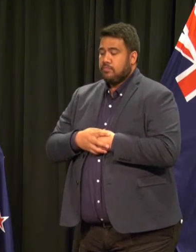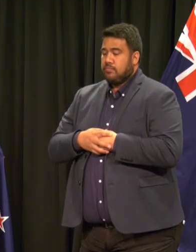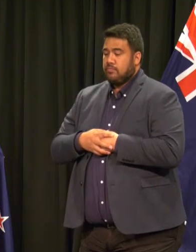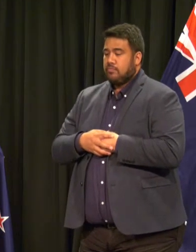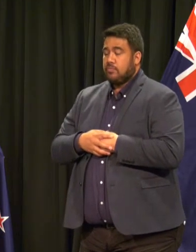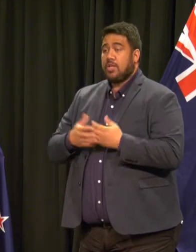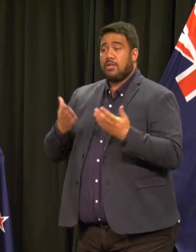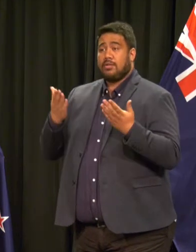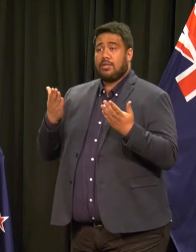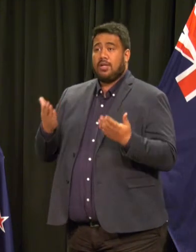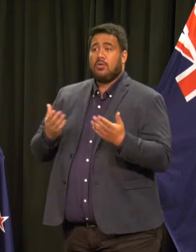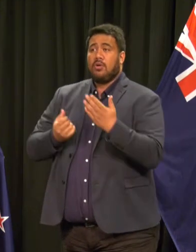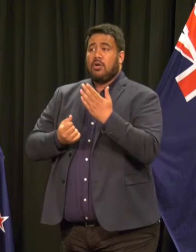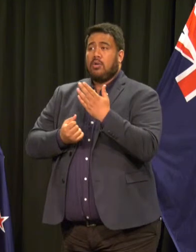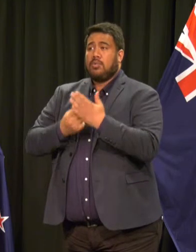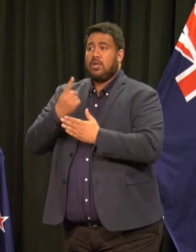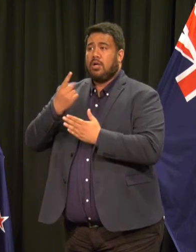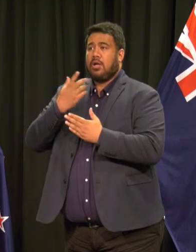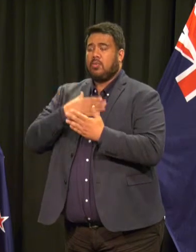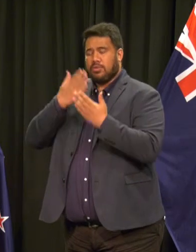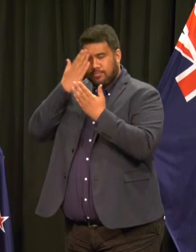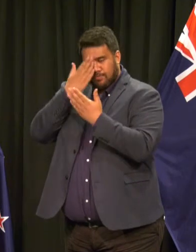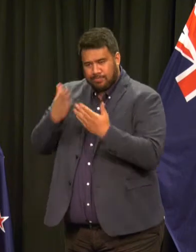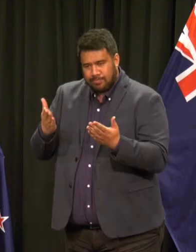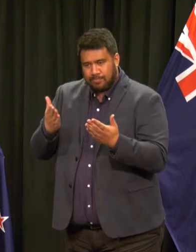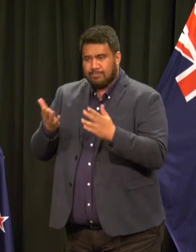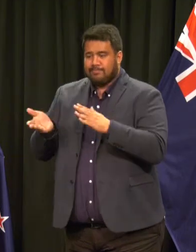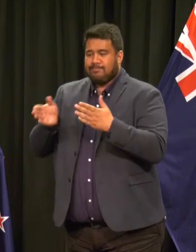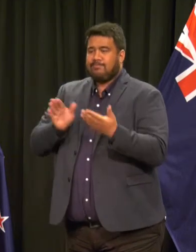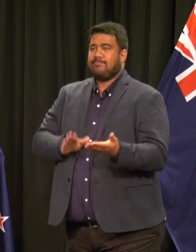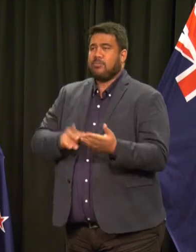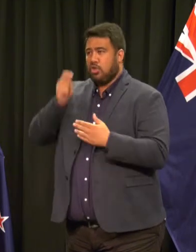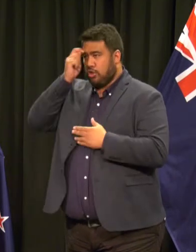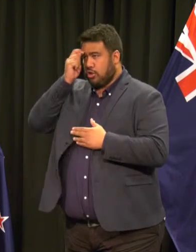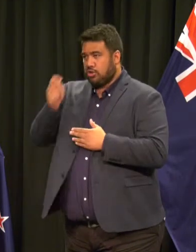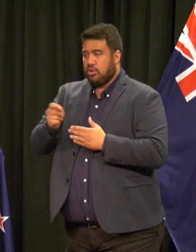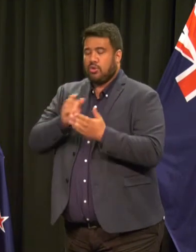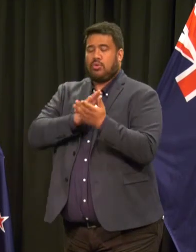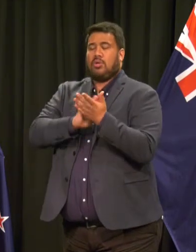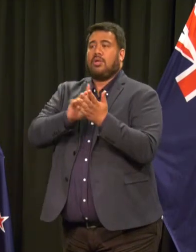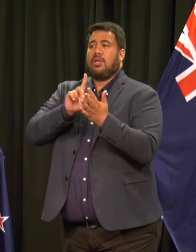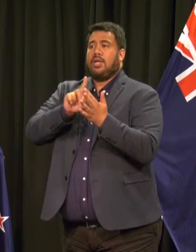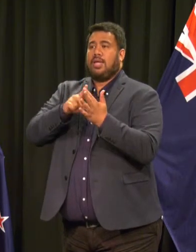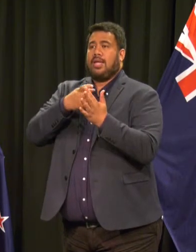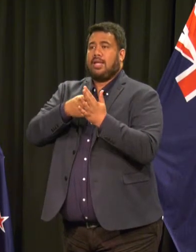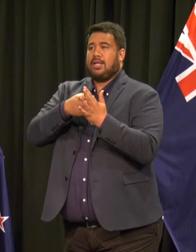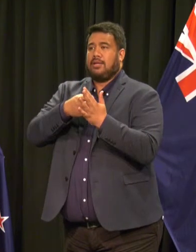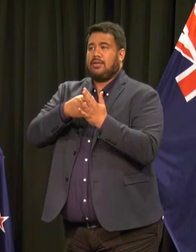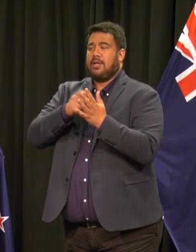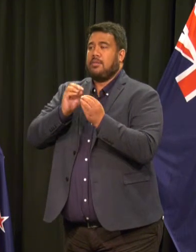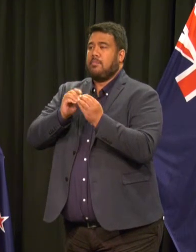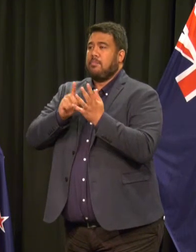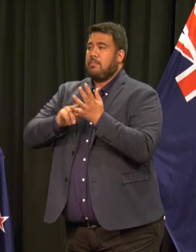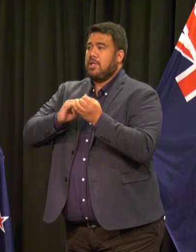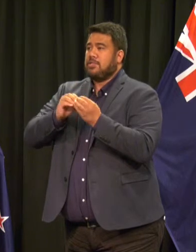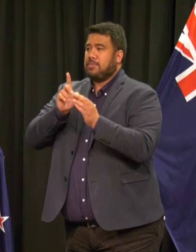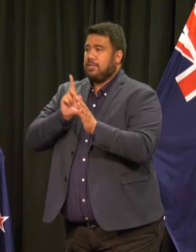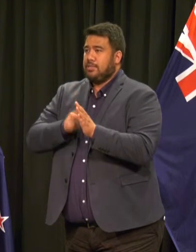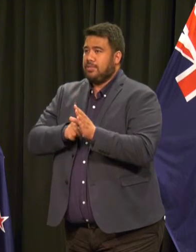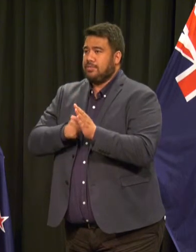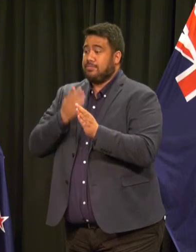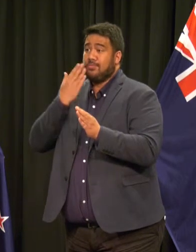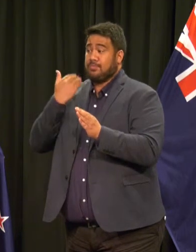take this chance to acknowledge the passing of Ta Hekenukumai Busby, who died at the weekend. He was an